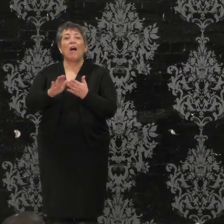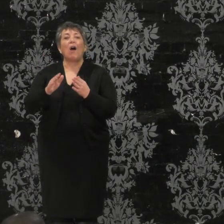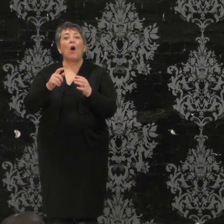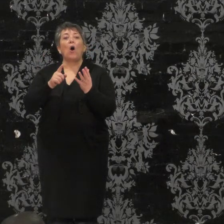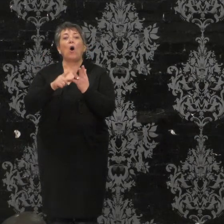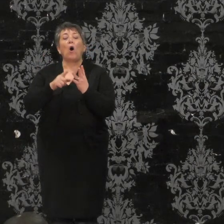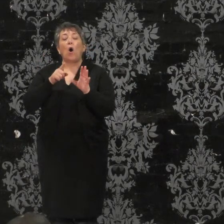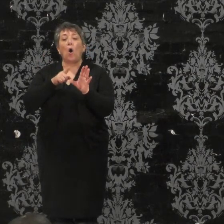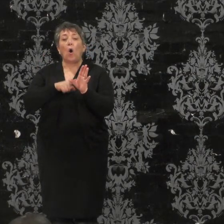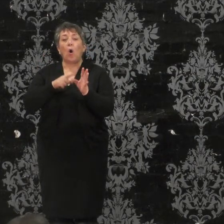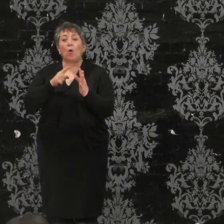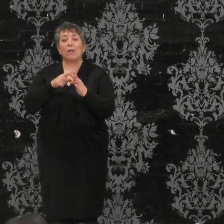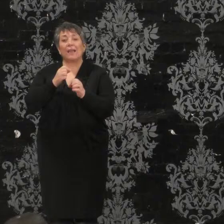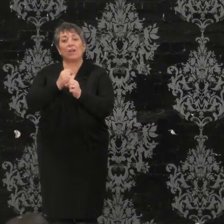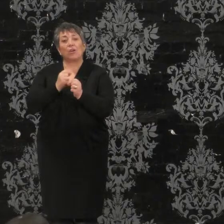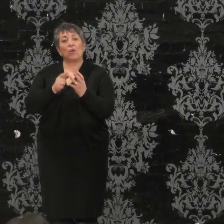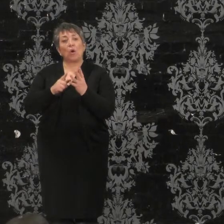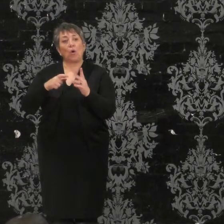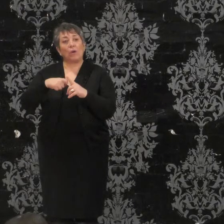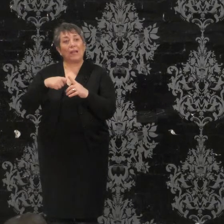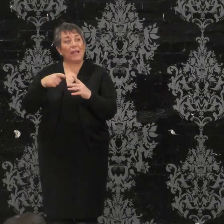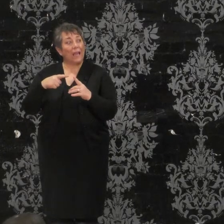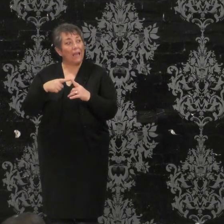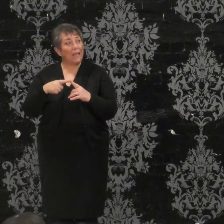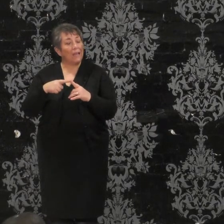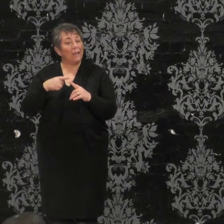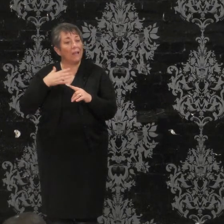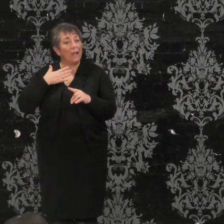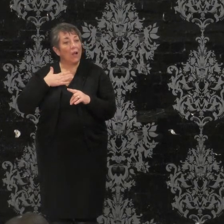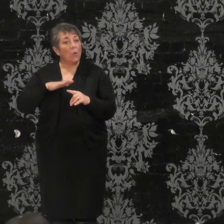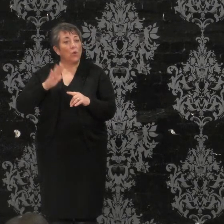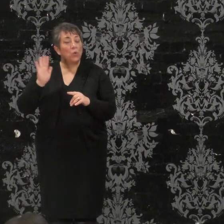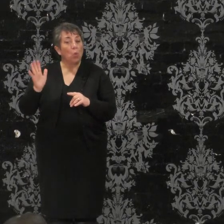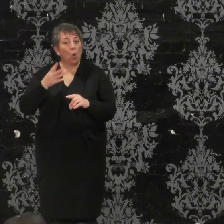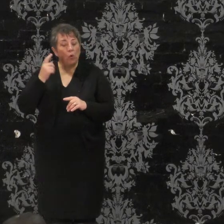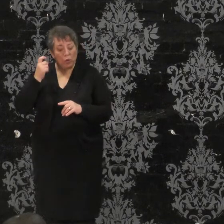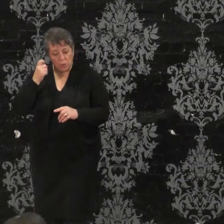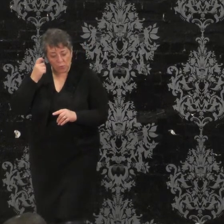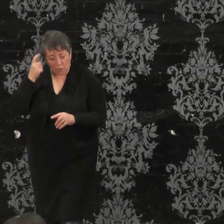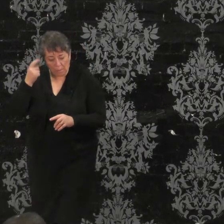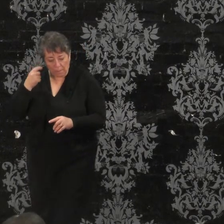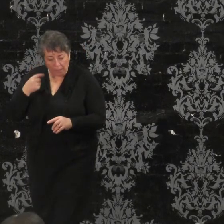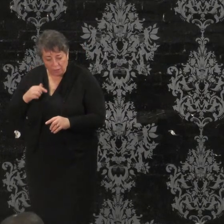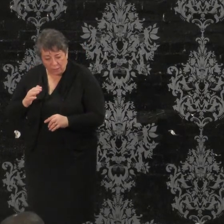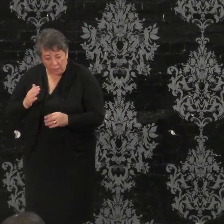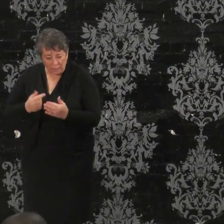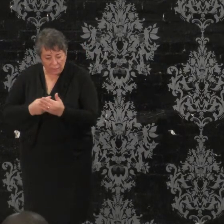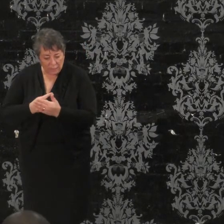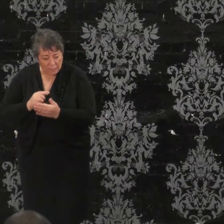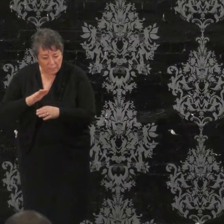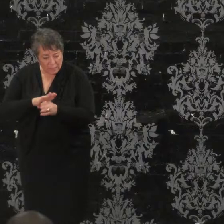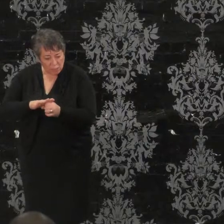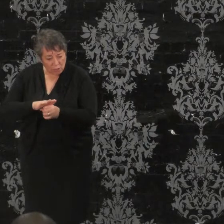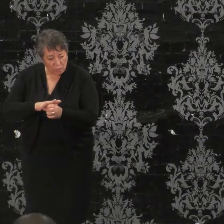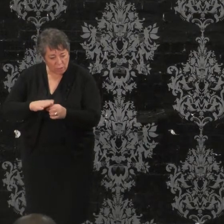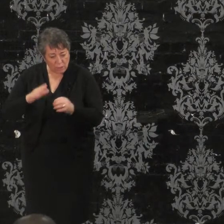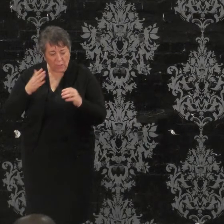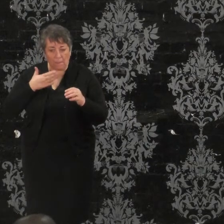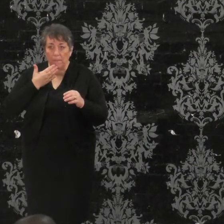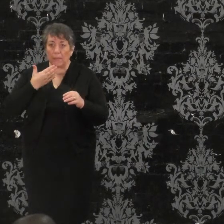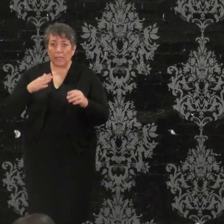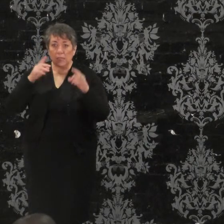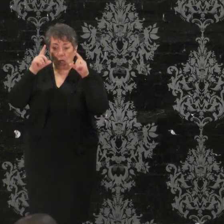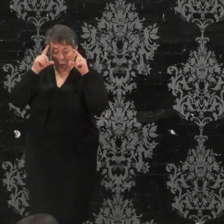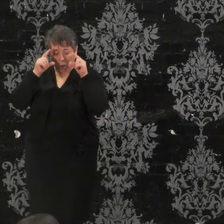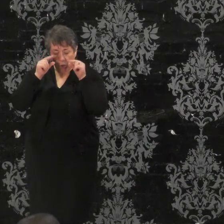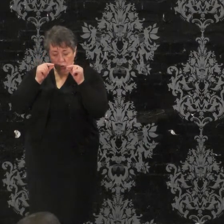Young People's Action Group. Now, I want everyone to imagine this scenario. If you want to, close your eyes and really immerse yourself into the